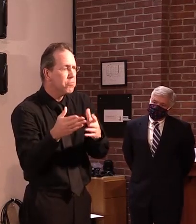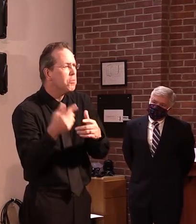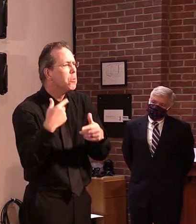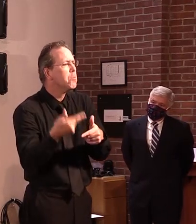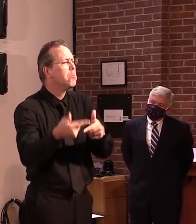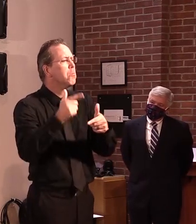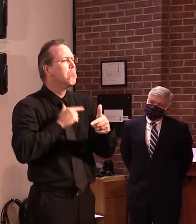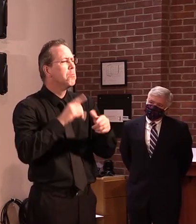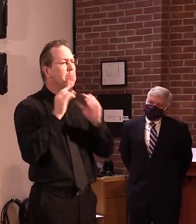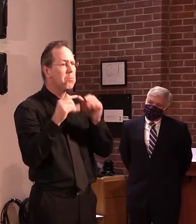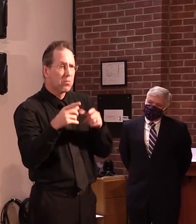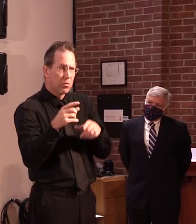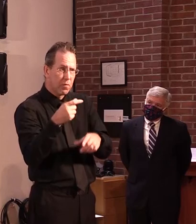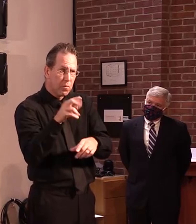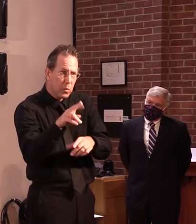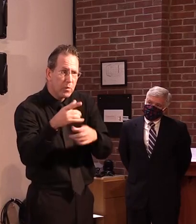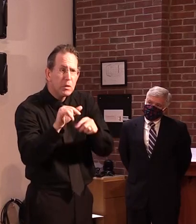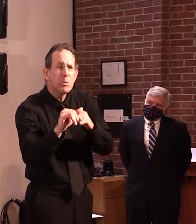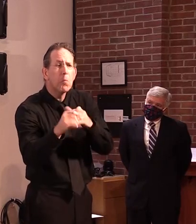usual.